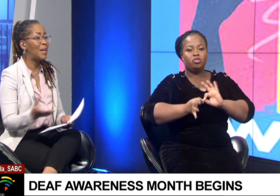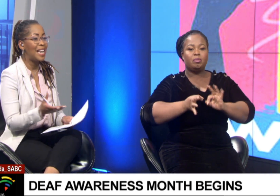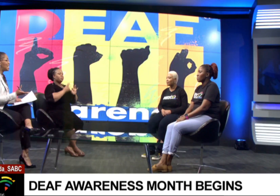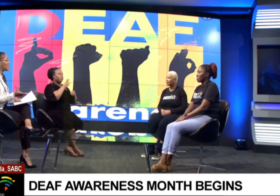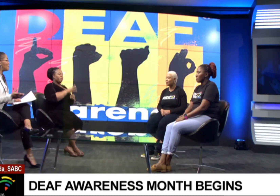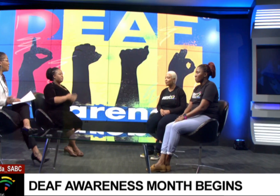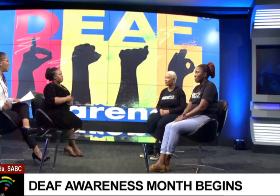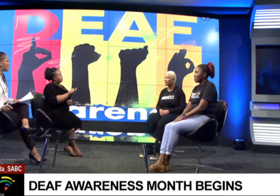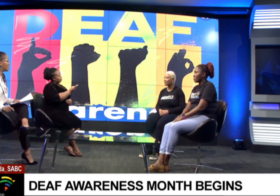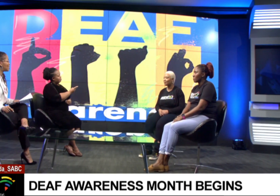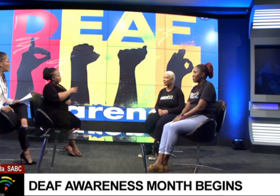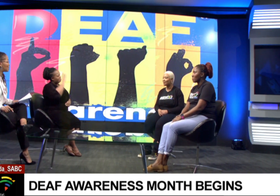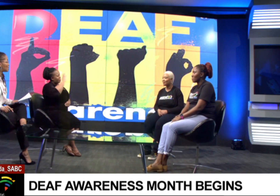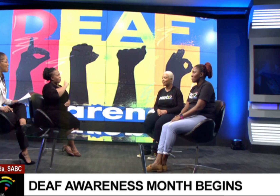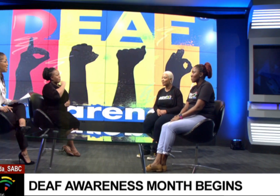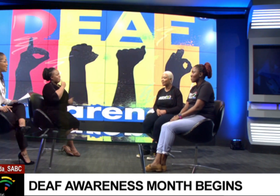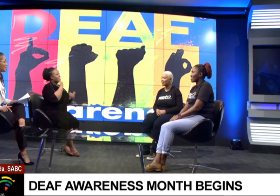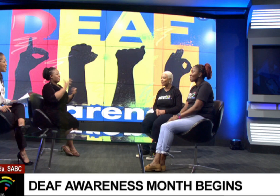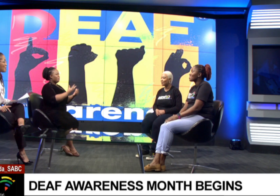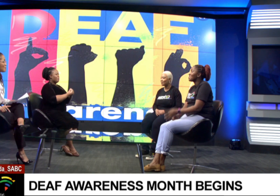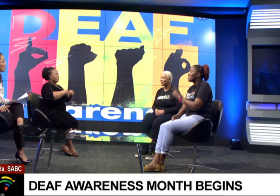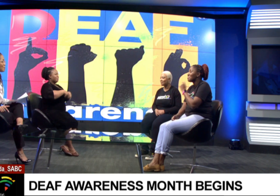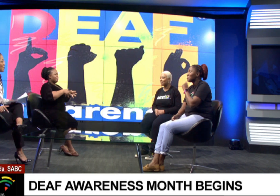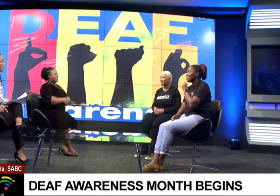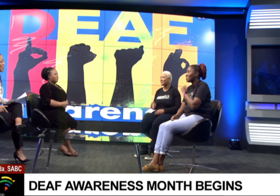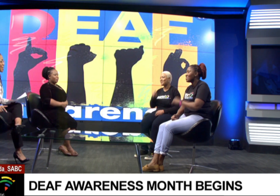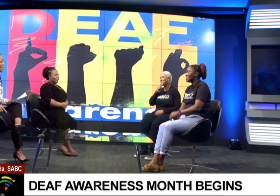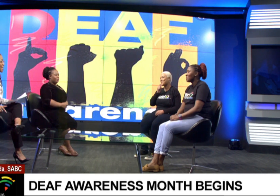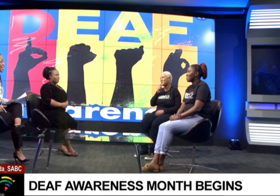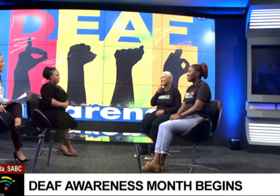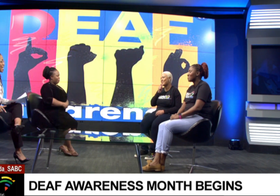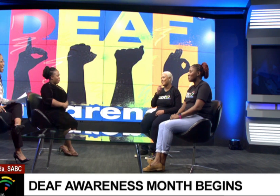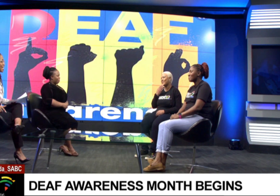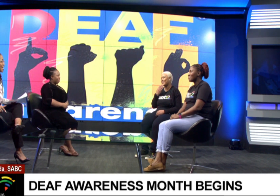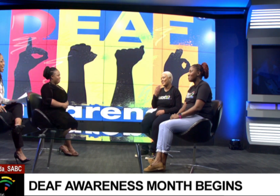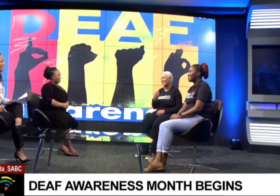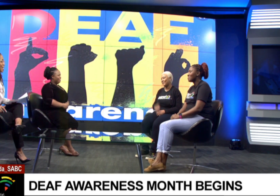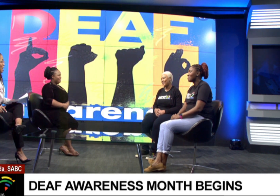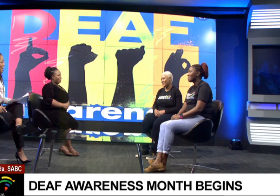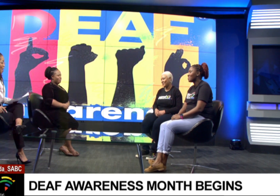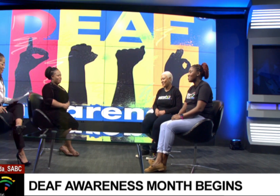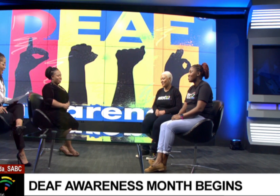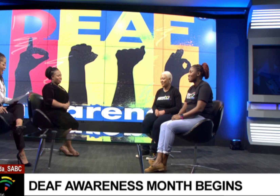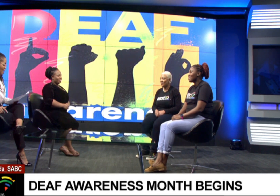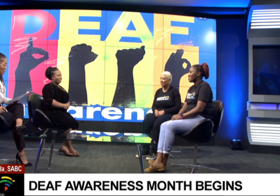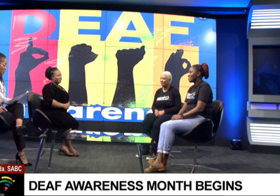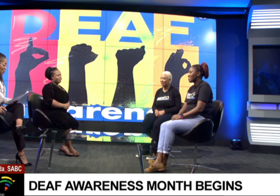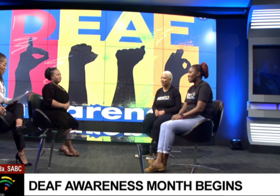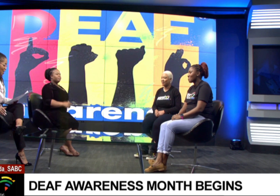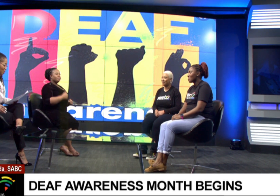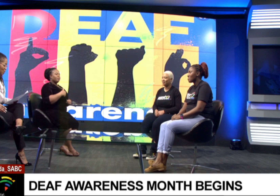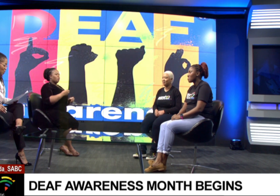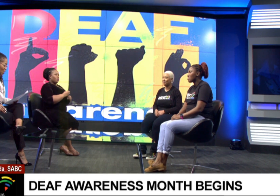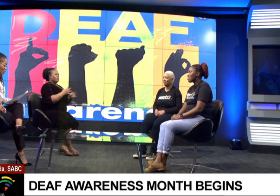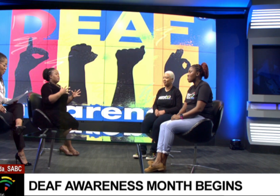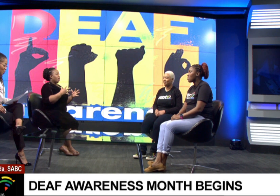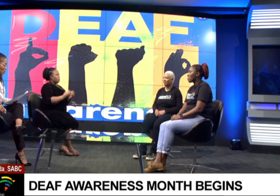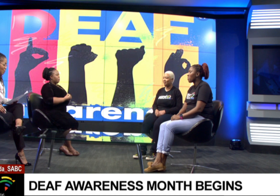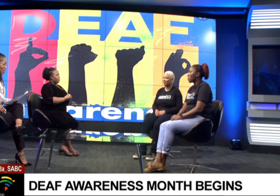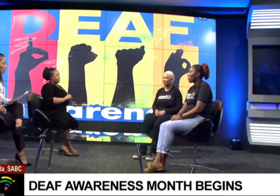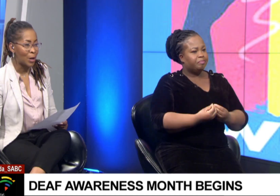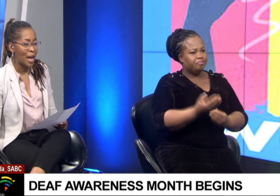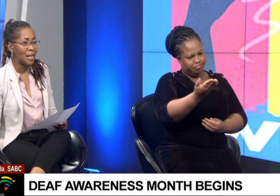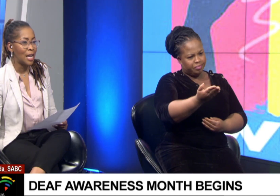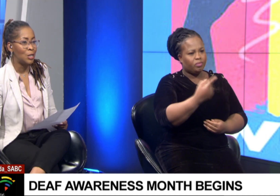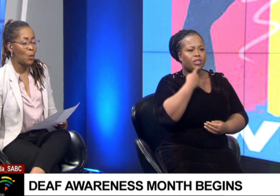us. But ladies, good morning, and thank you so much for speaking to us. Good morning, good morning. Thank you very much. I want to start with